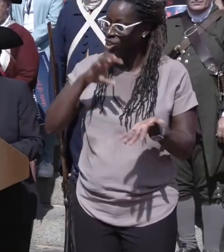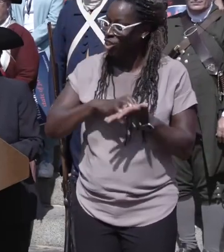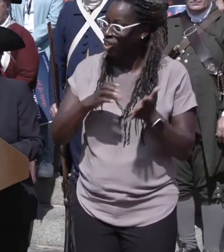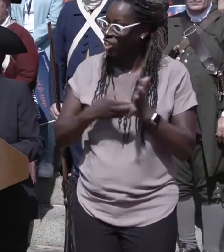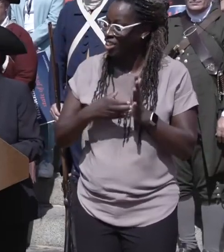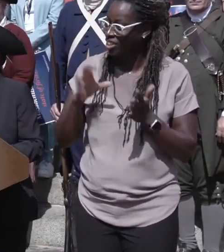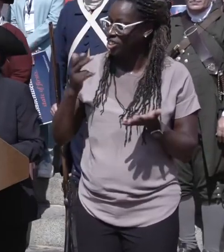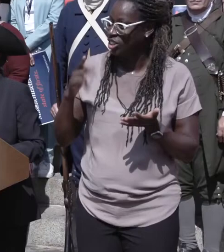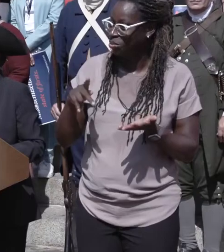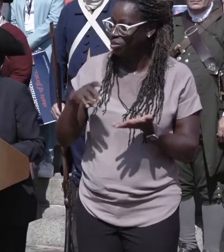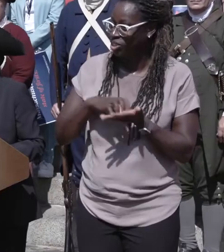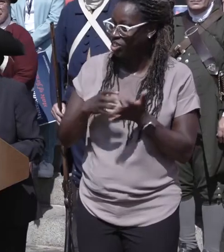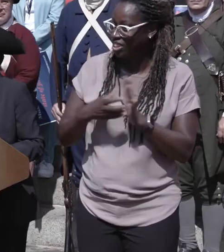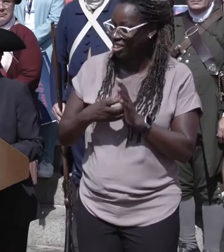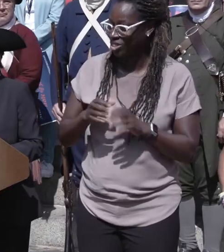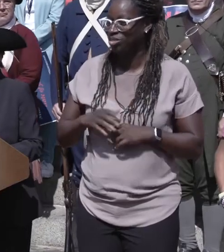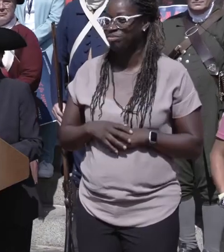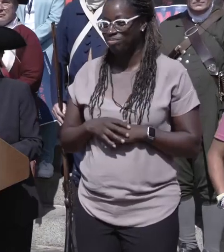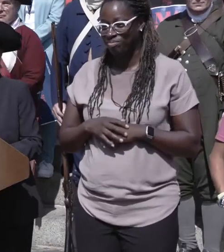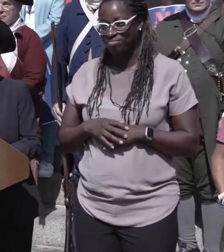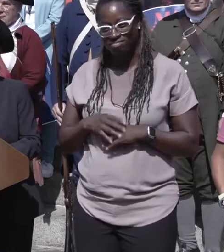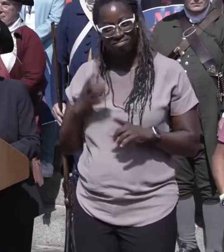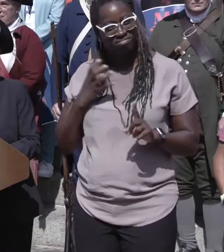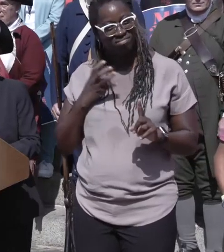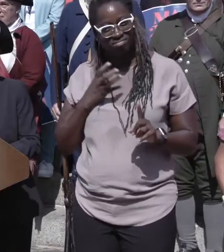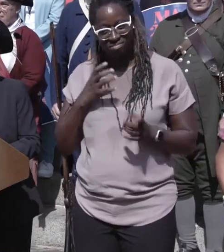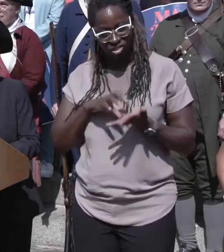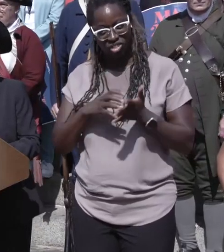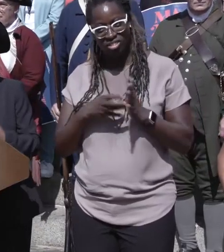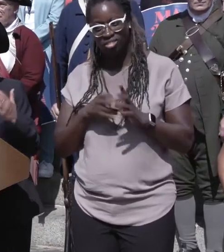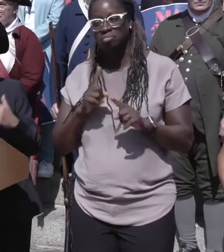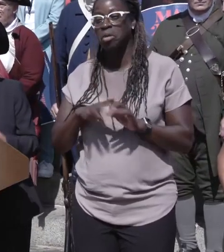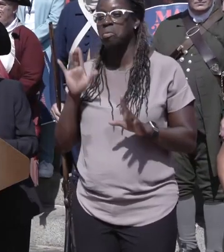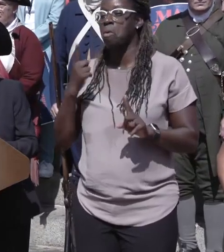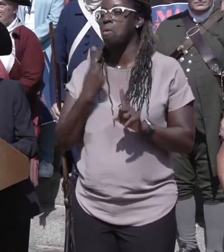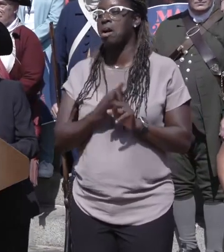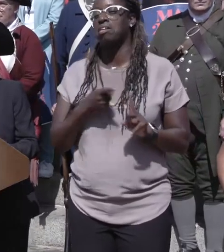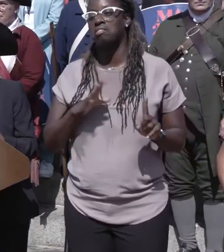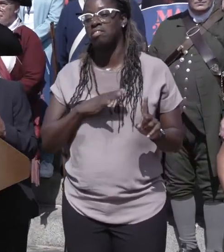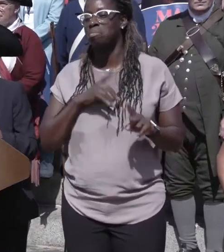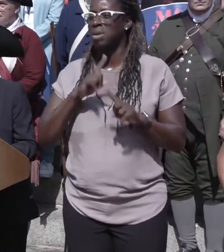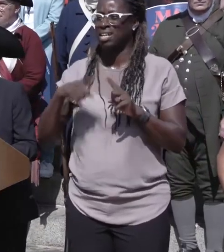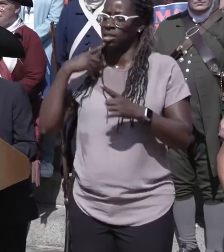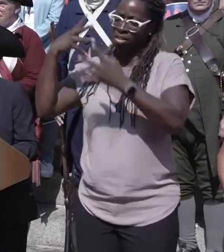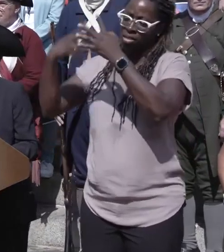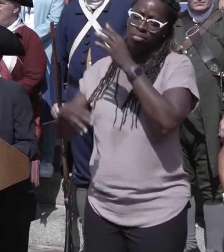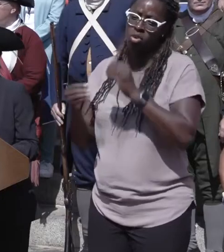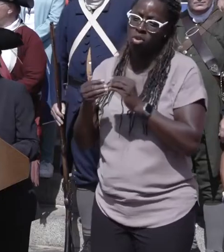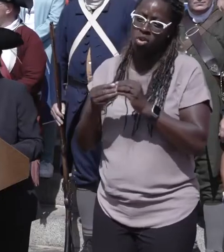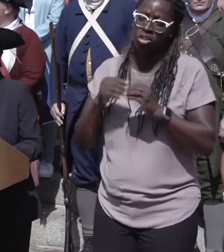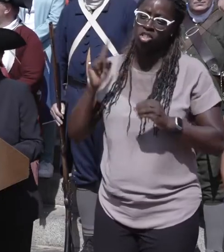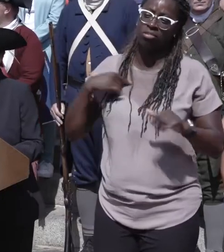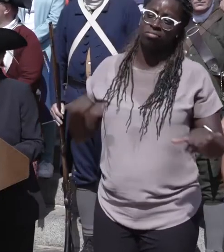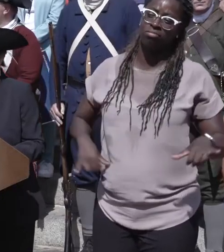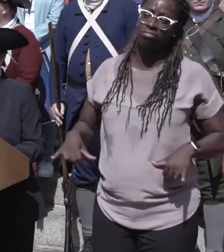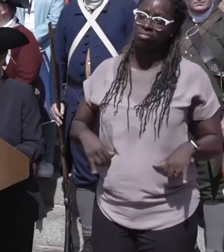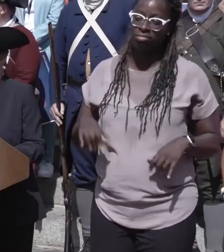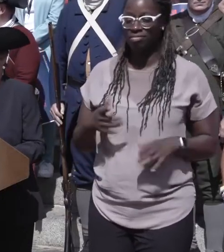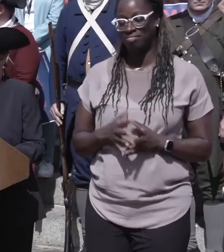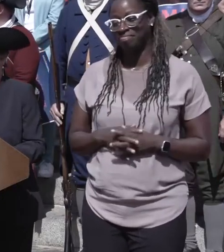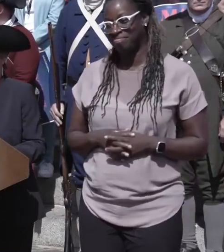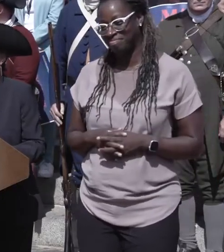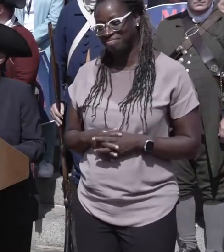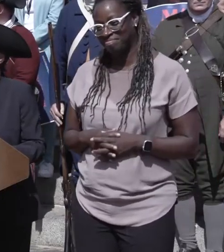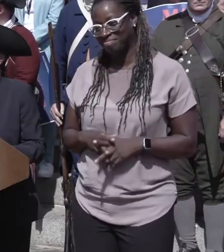and developing their plans to celebrate, to engage their residents, their cultural institutions, and their